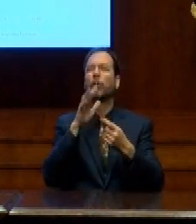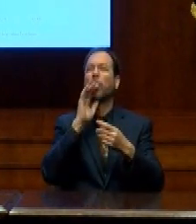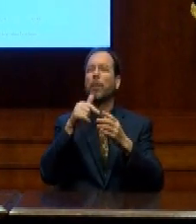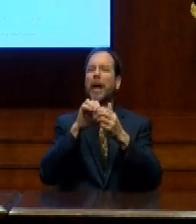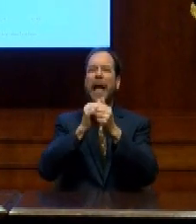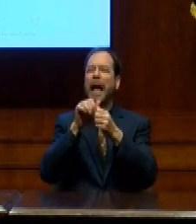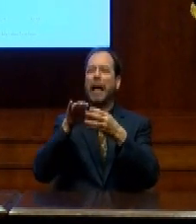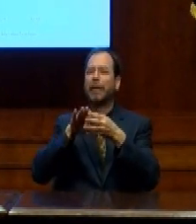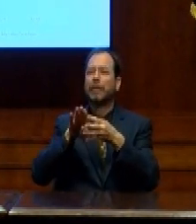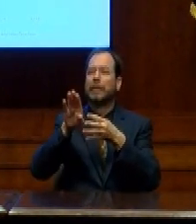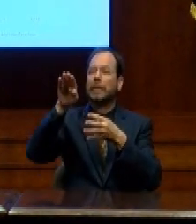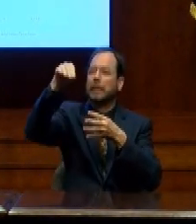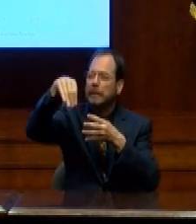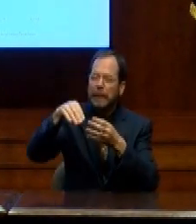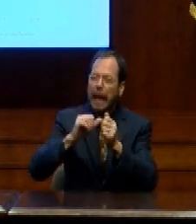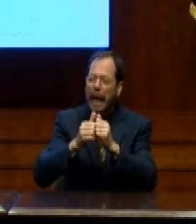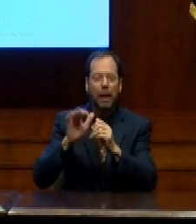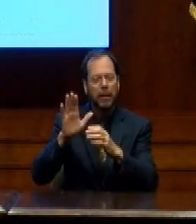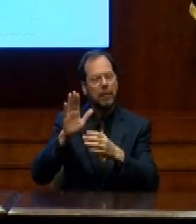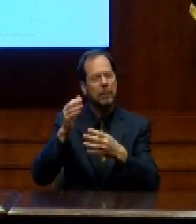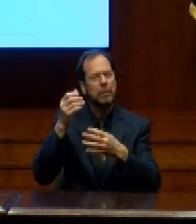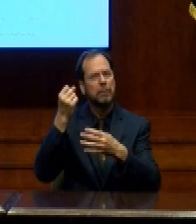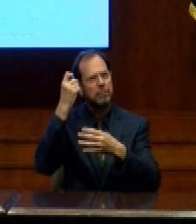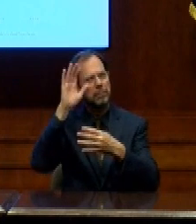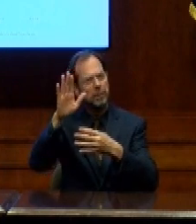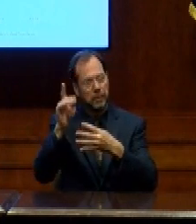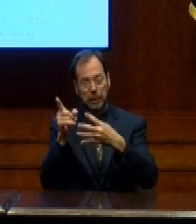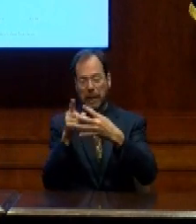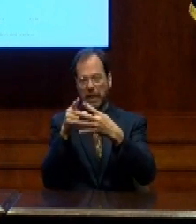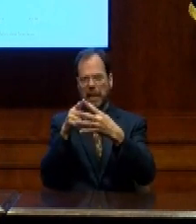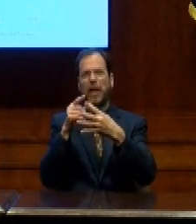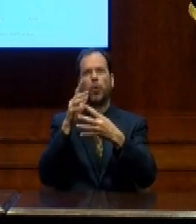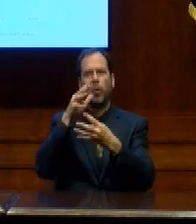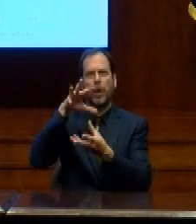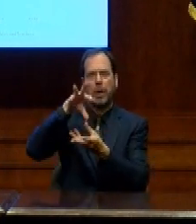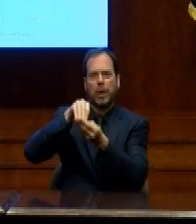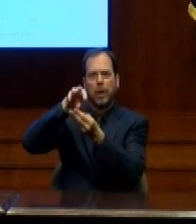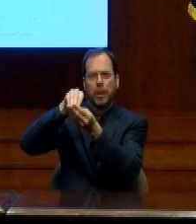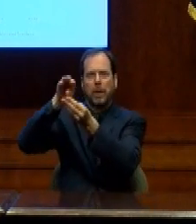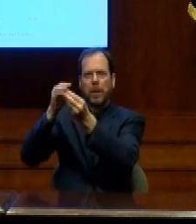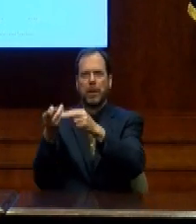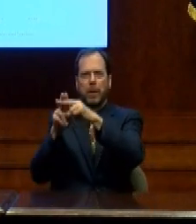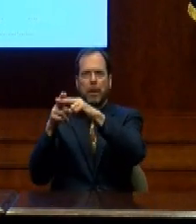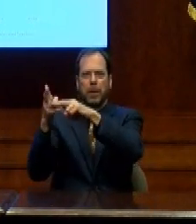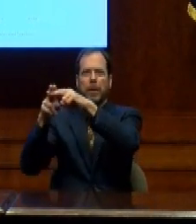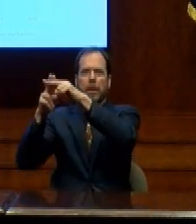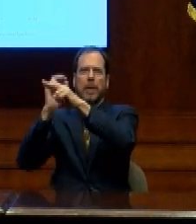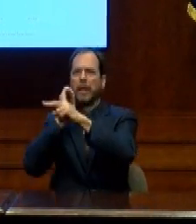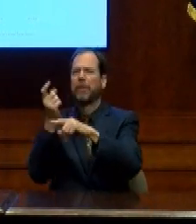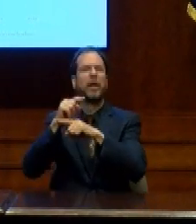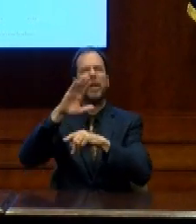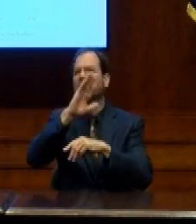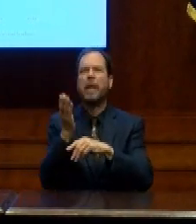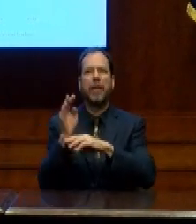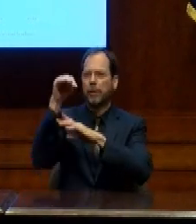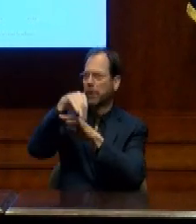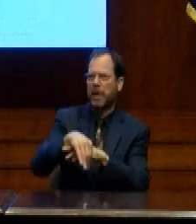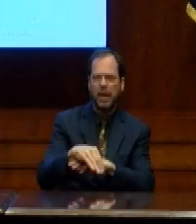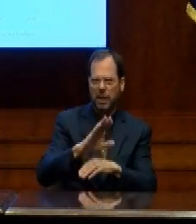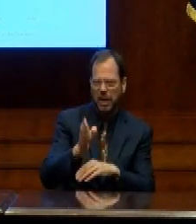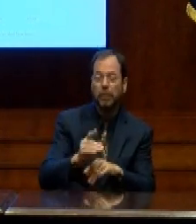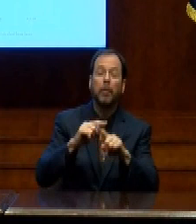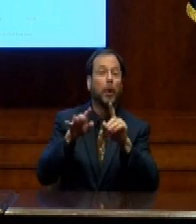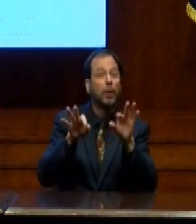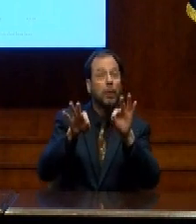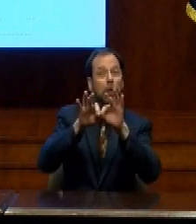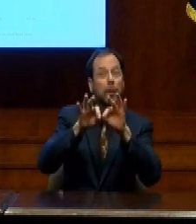about that momentarily. Just know that that top line, because it will continue to aggregate more and more cases every day, it will never turn.